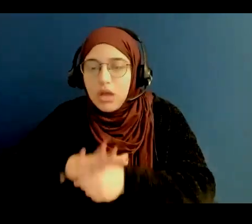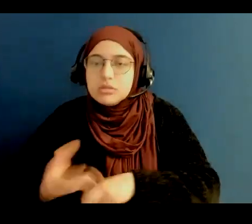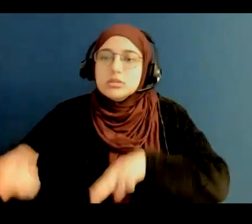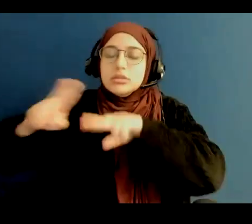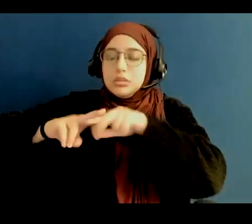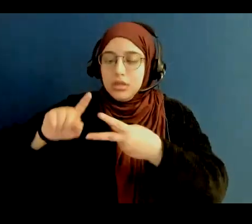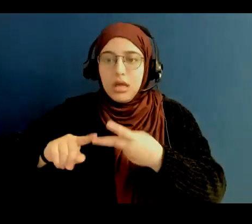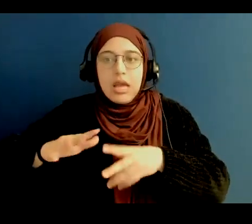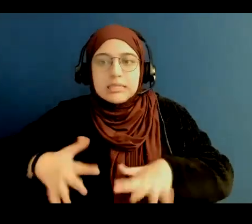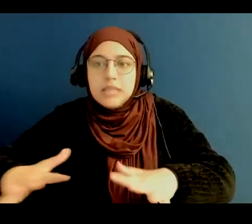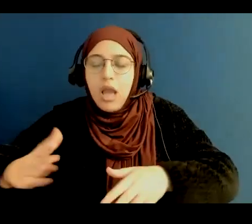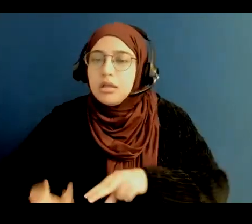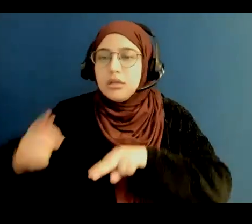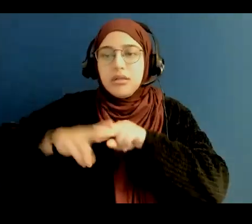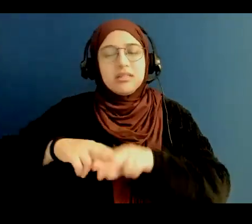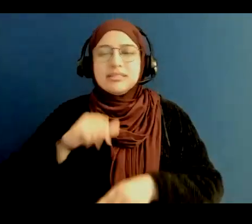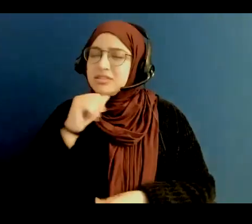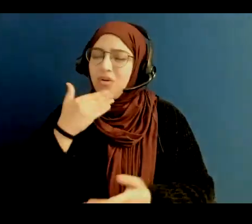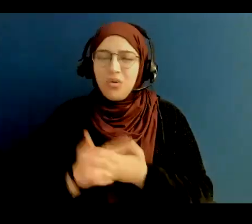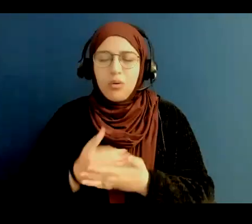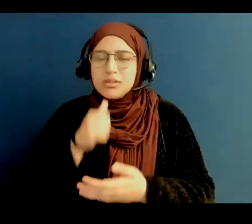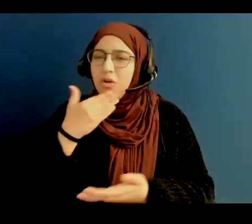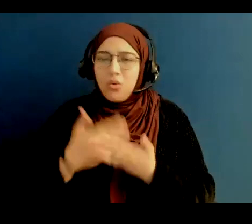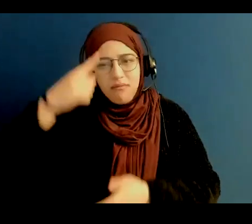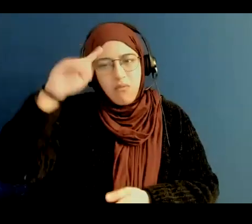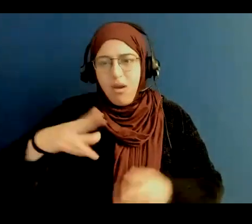good and it's not good for your health as well.